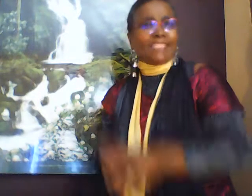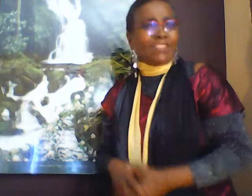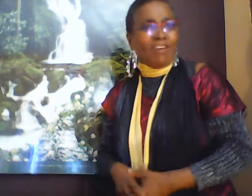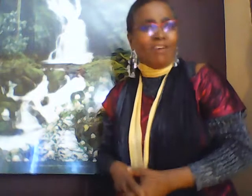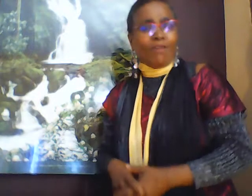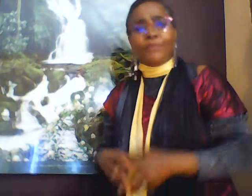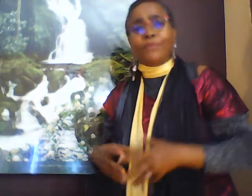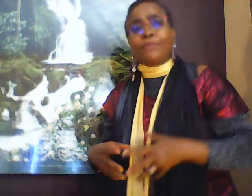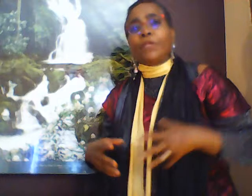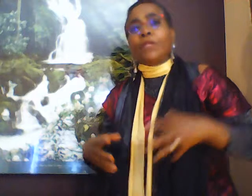No!